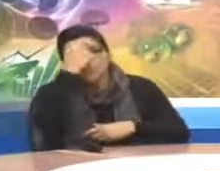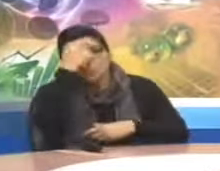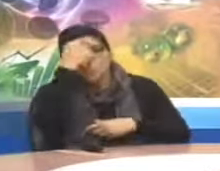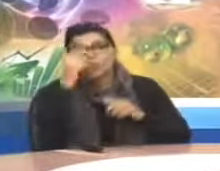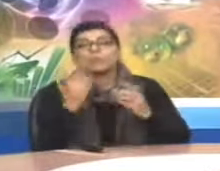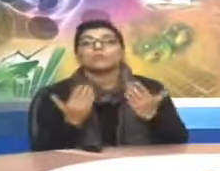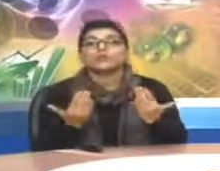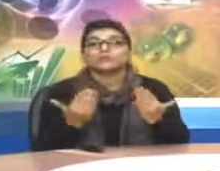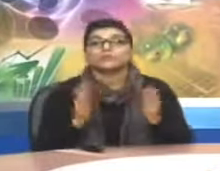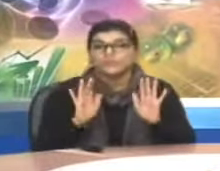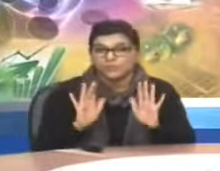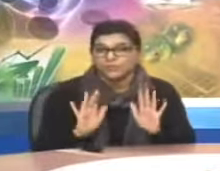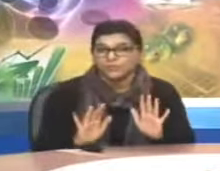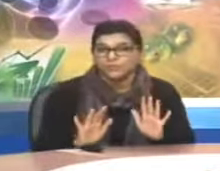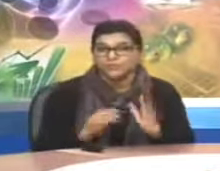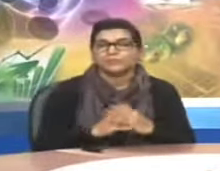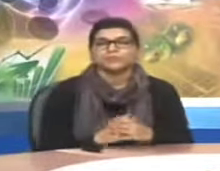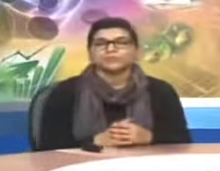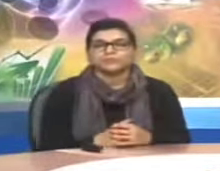can destroy our health.